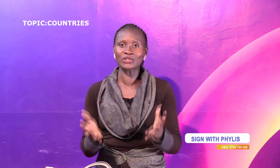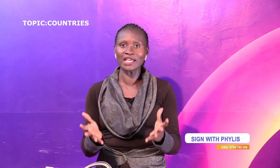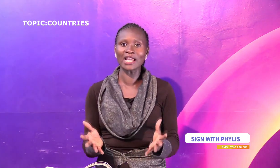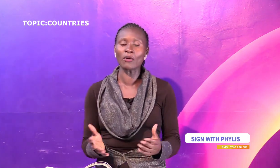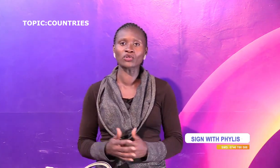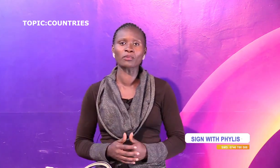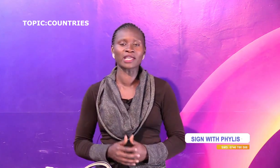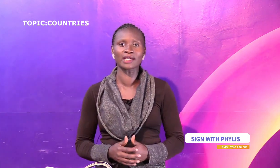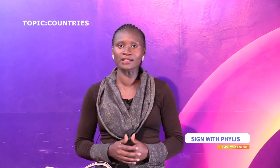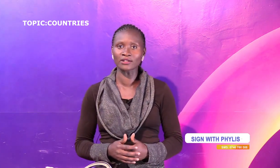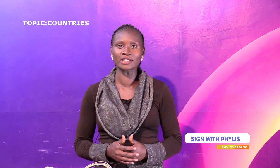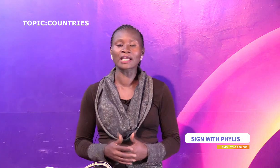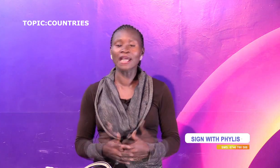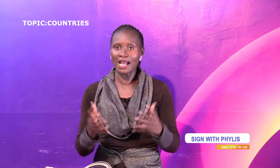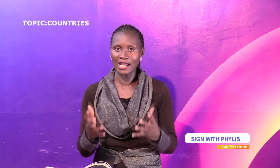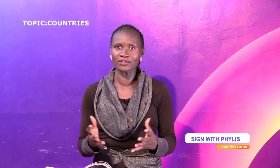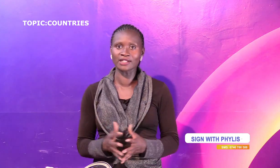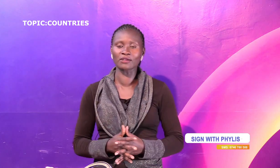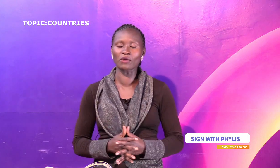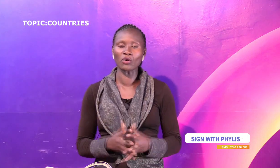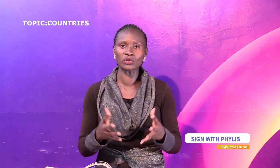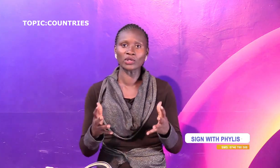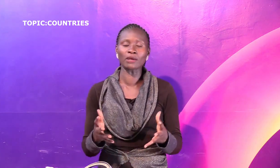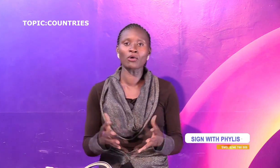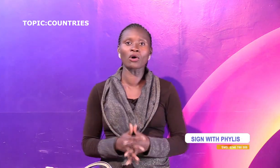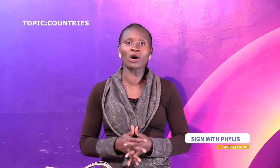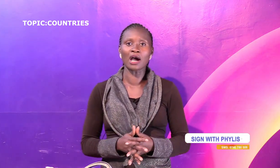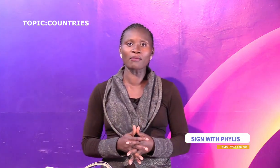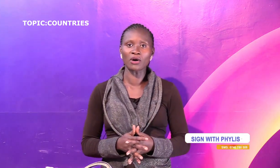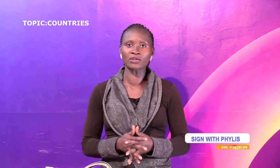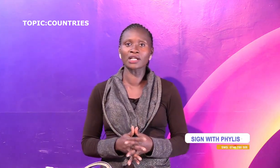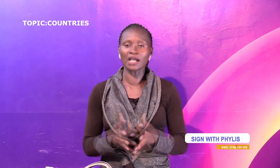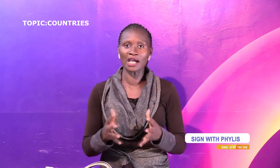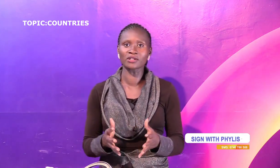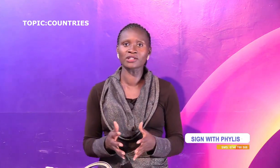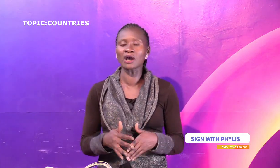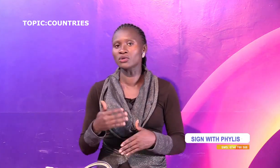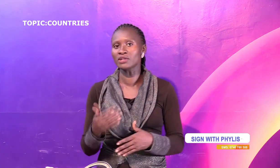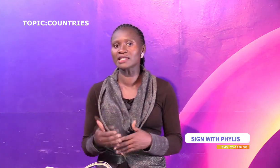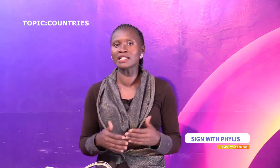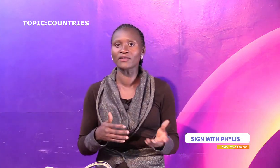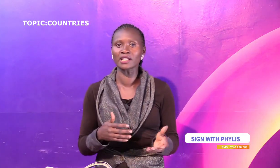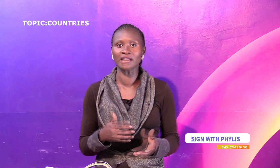our topic is on countries. We are going to learn more about countries. How do we sign different terms of